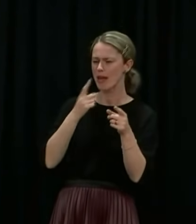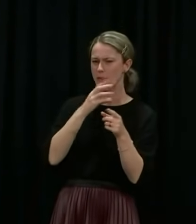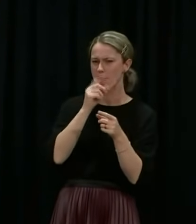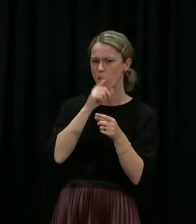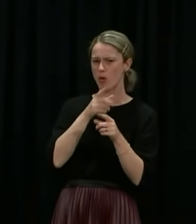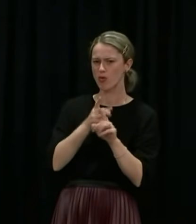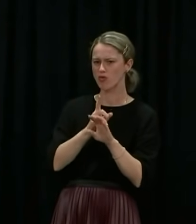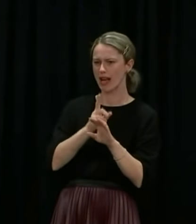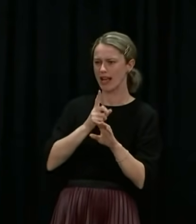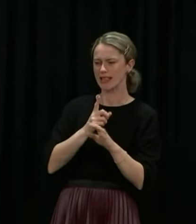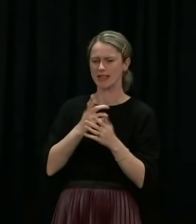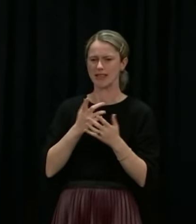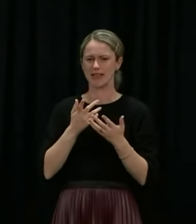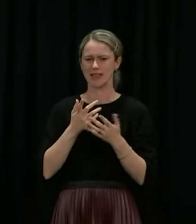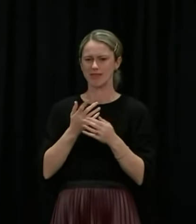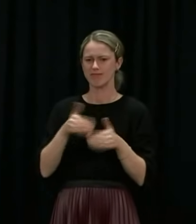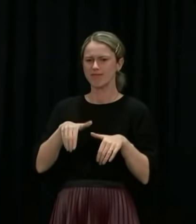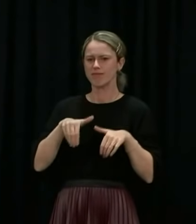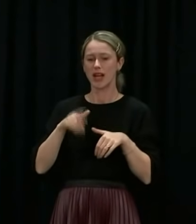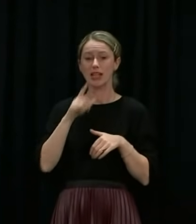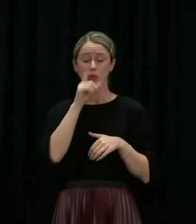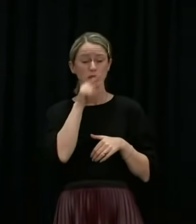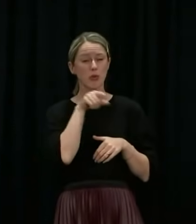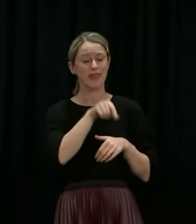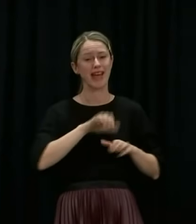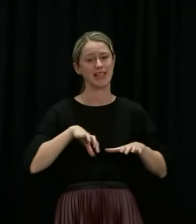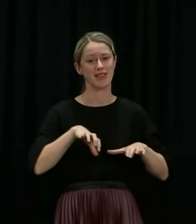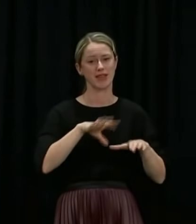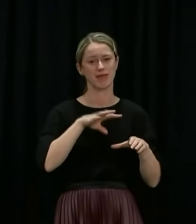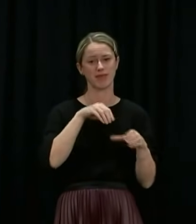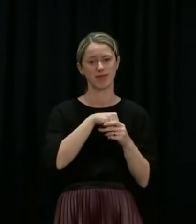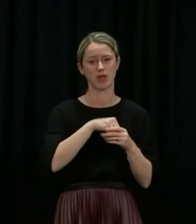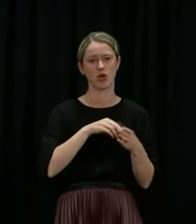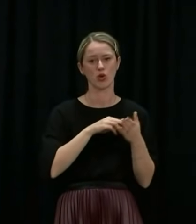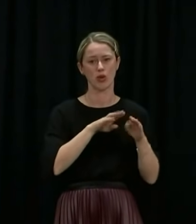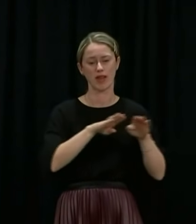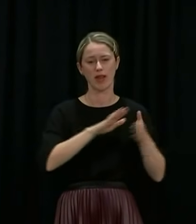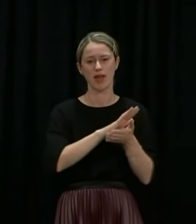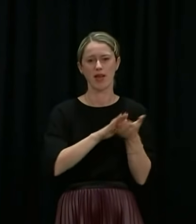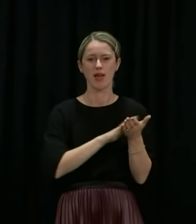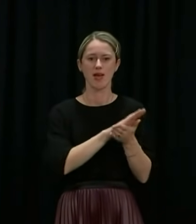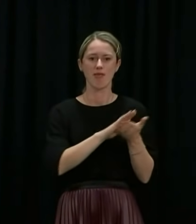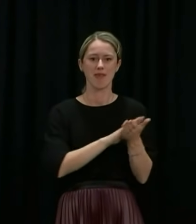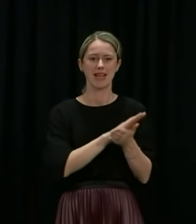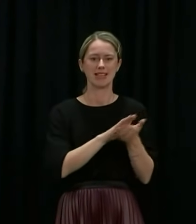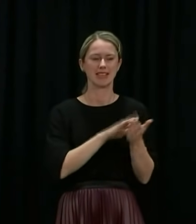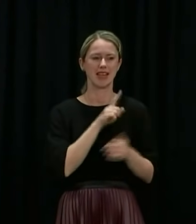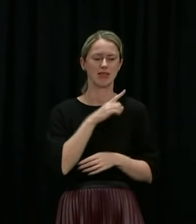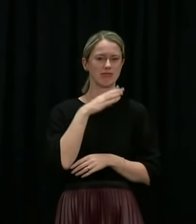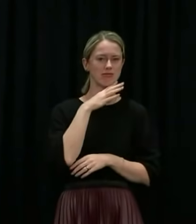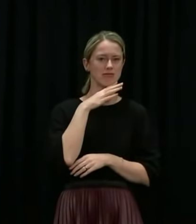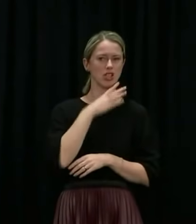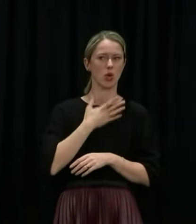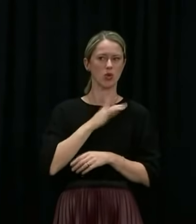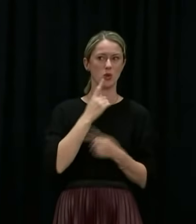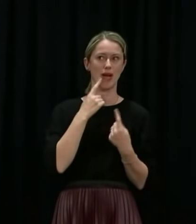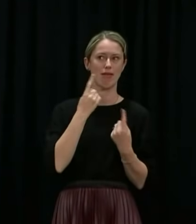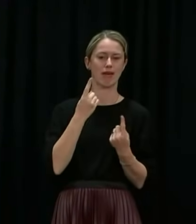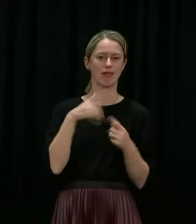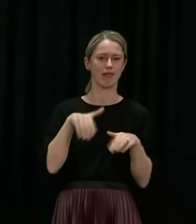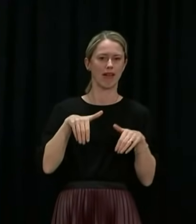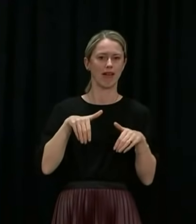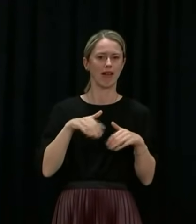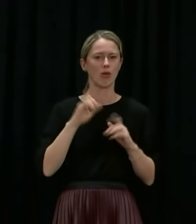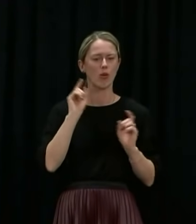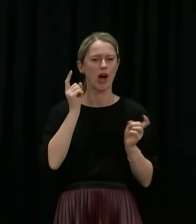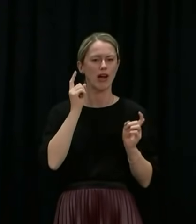reluctance then? Look, it is possible that the activities that people are engaged with in Northland, that means that they have some wariness of coming forward.